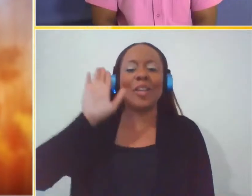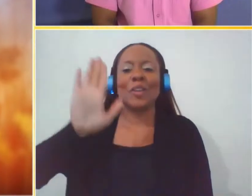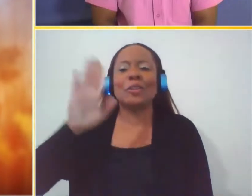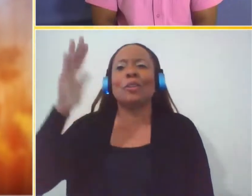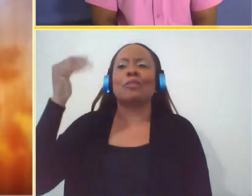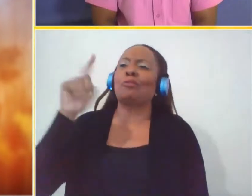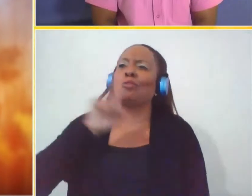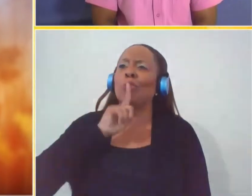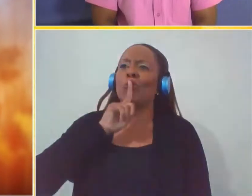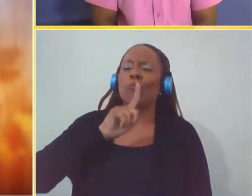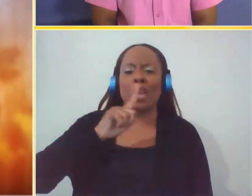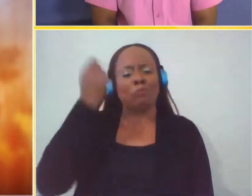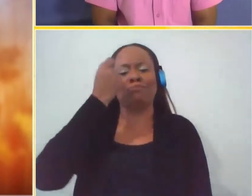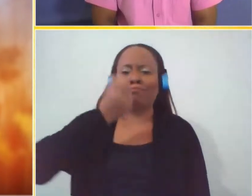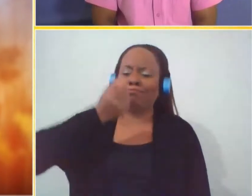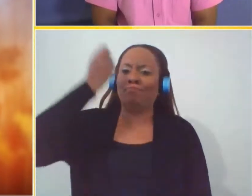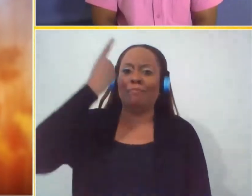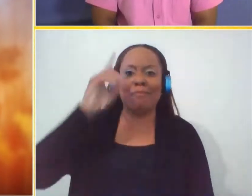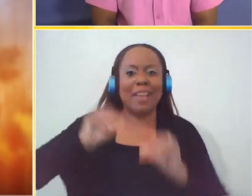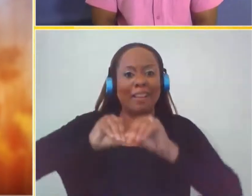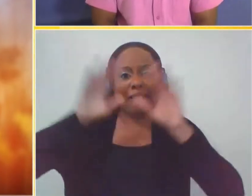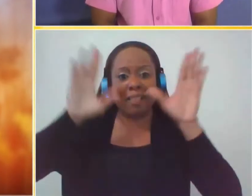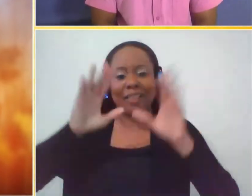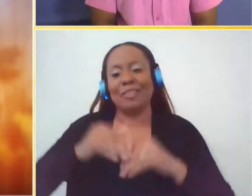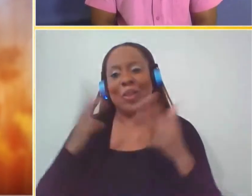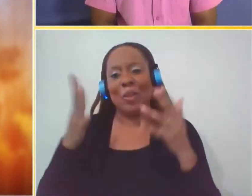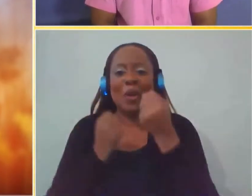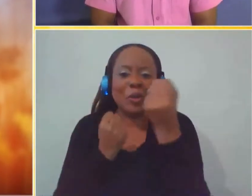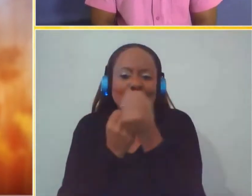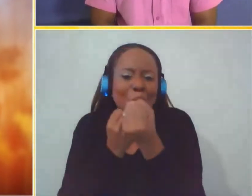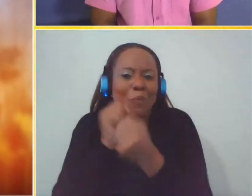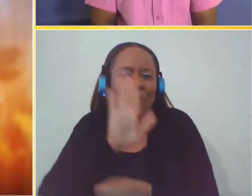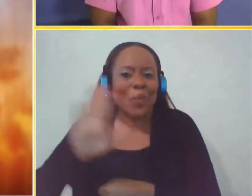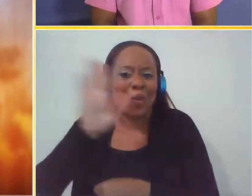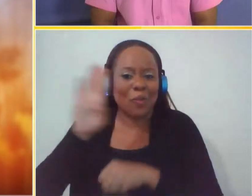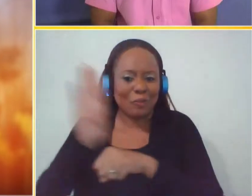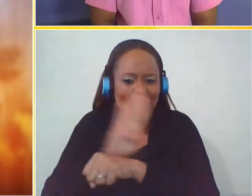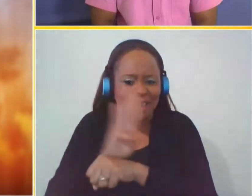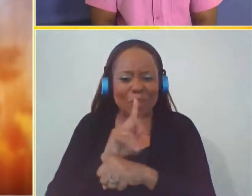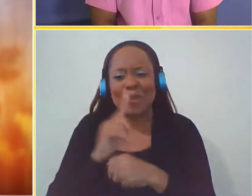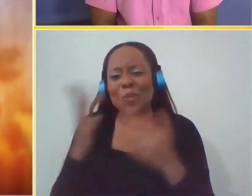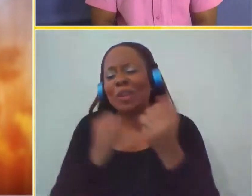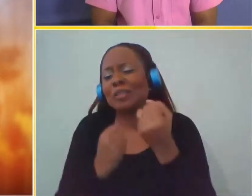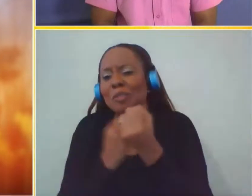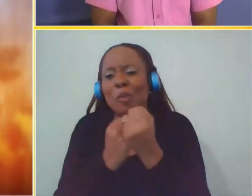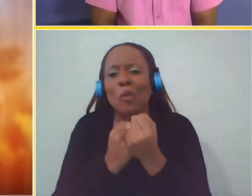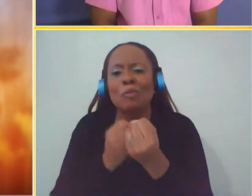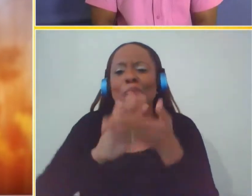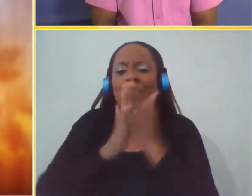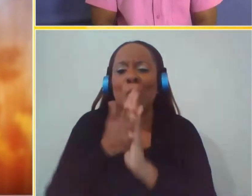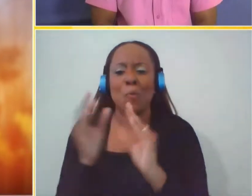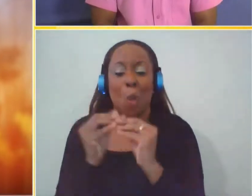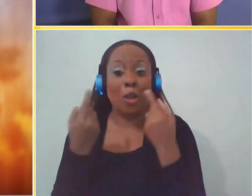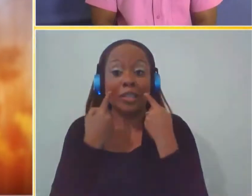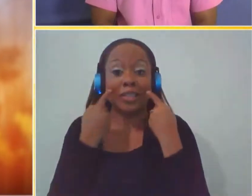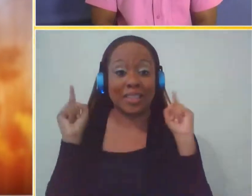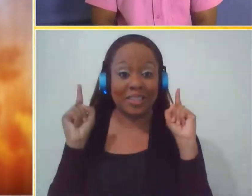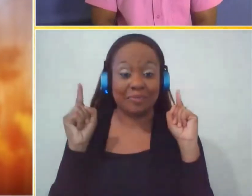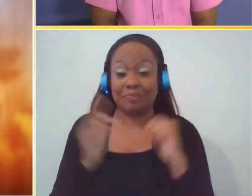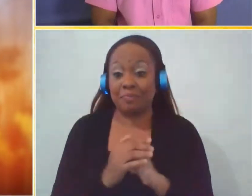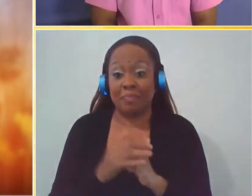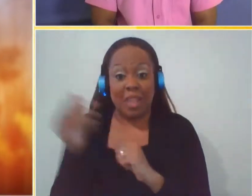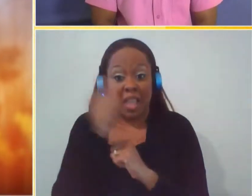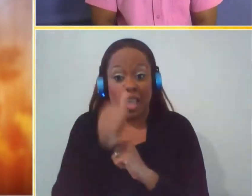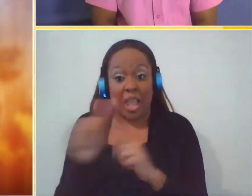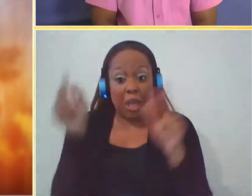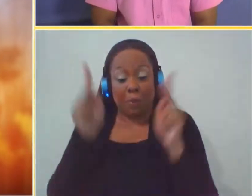space. And we want to support you in your business. We want to really make a success out of you. So for anyone watching this morning